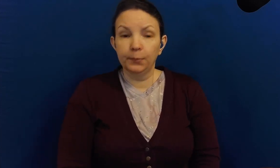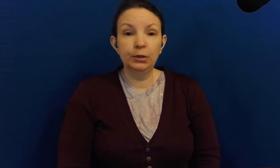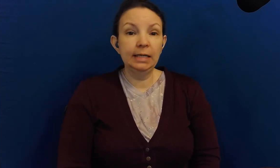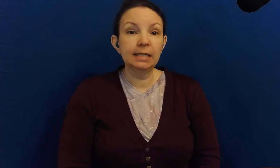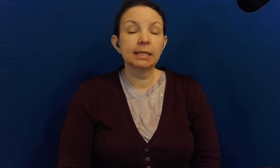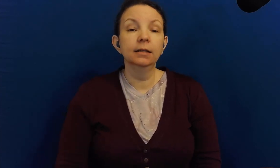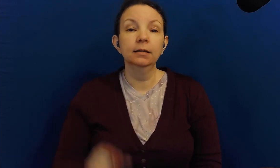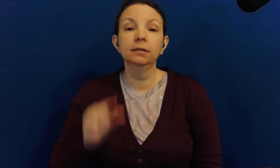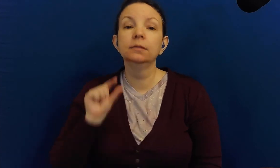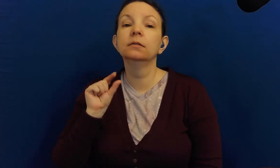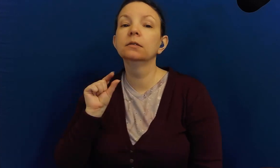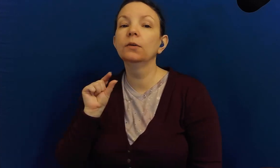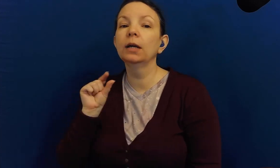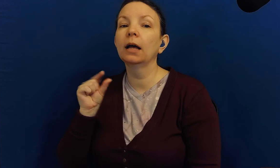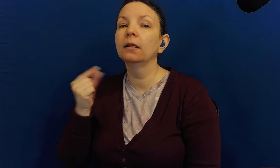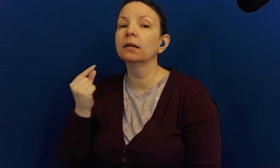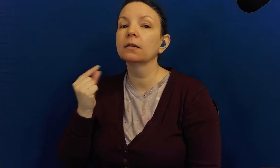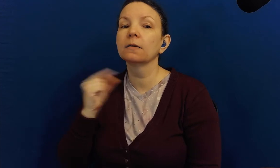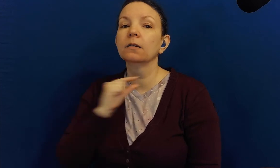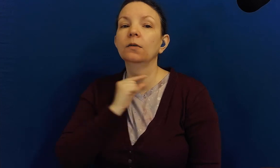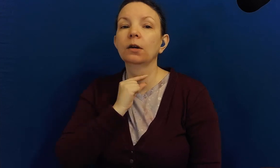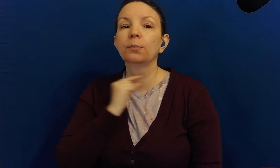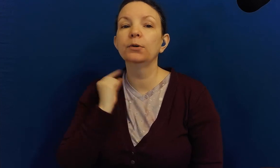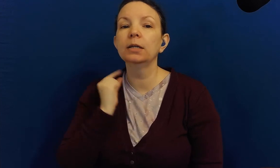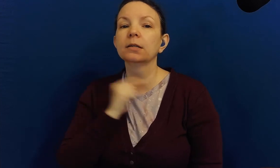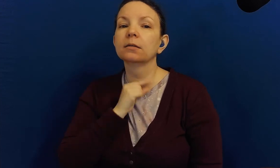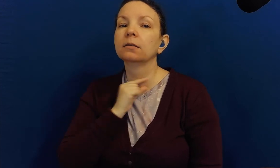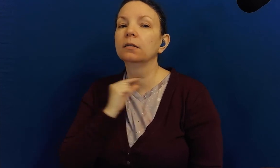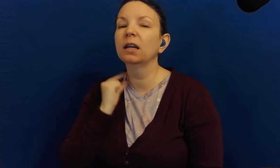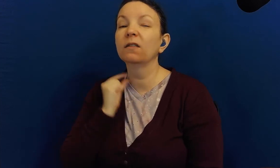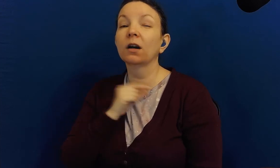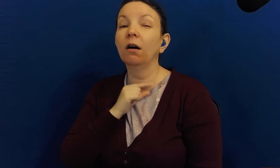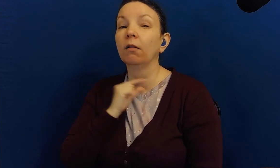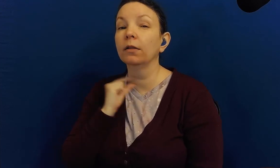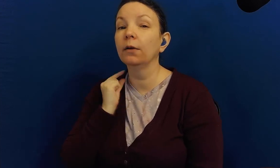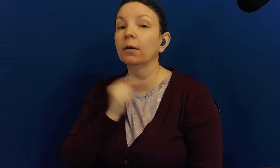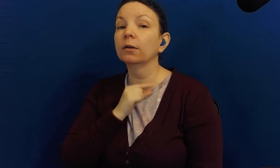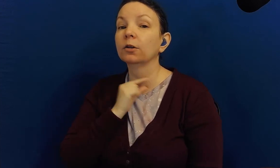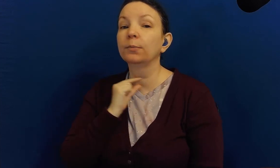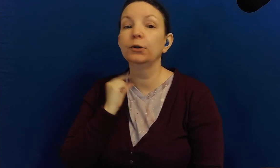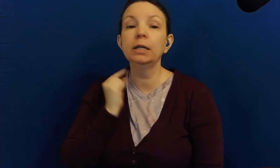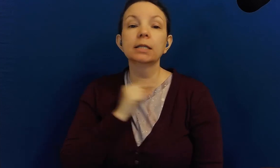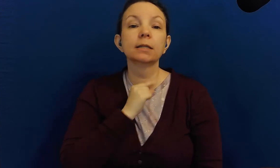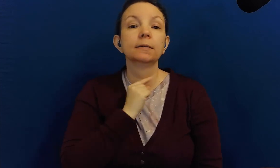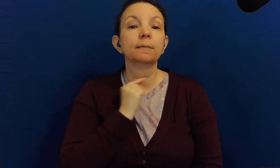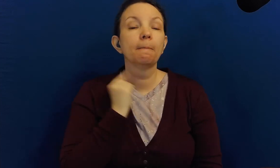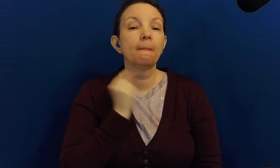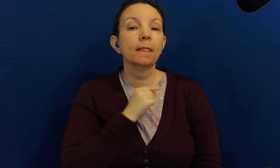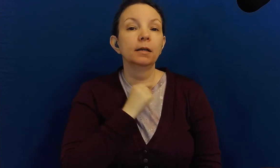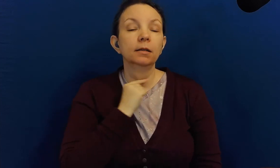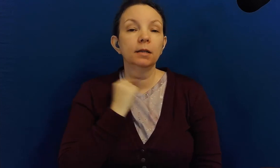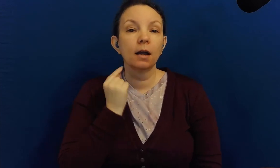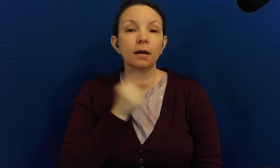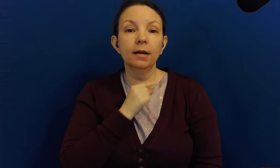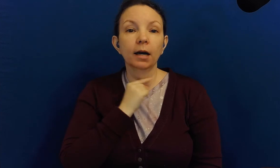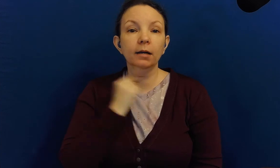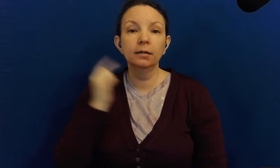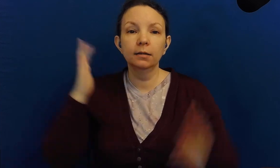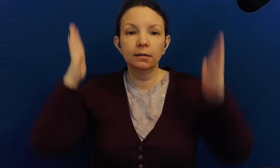Priest. So we got this and we go priest. Think of the collar they wear. So priest. Nun.